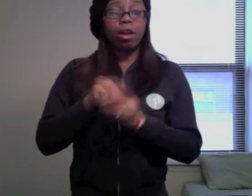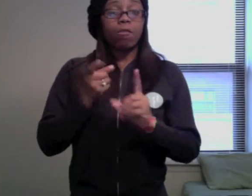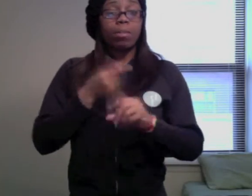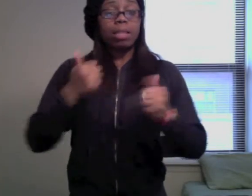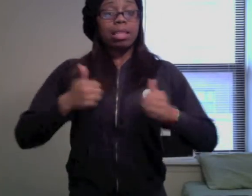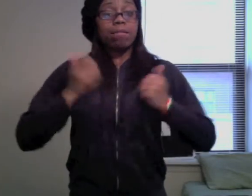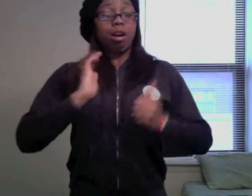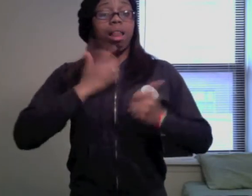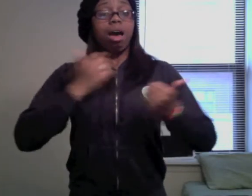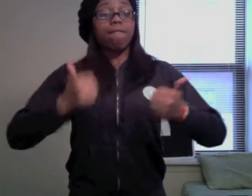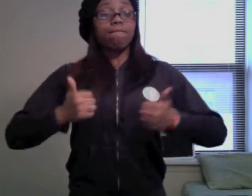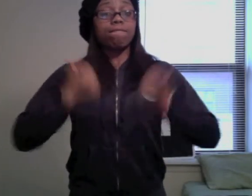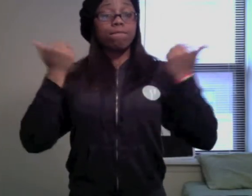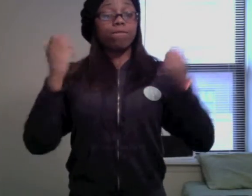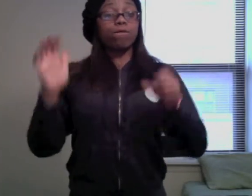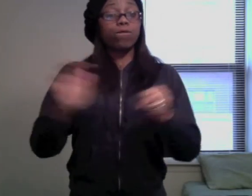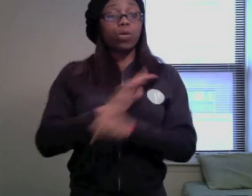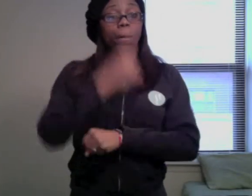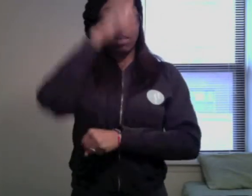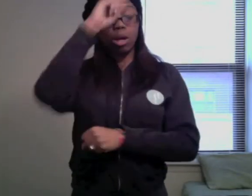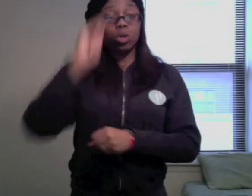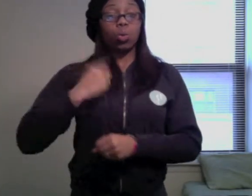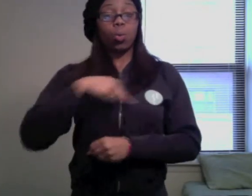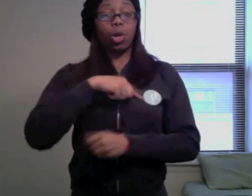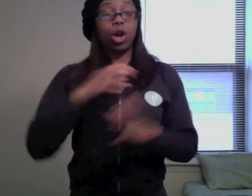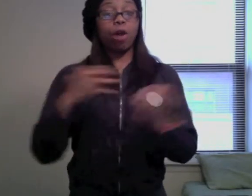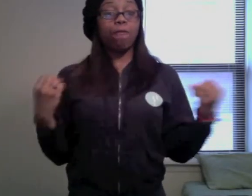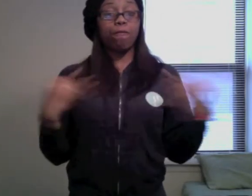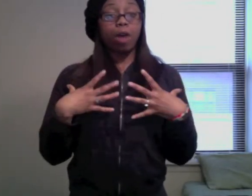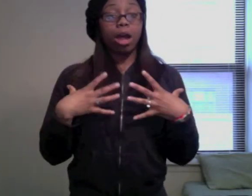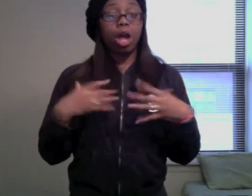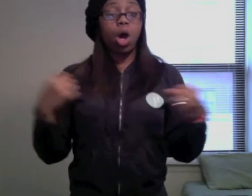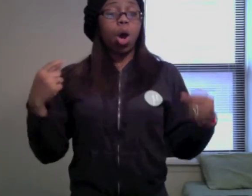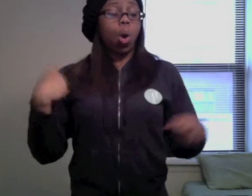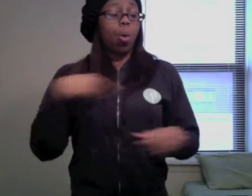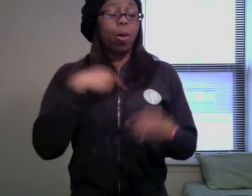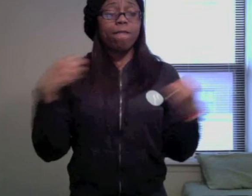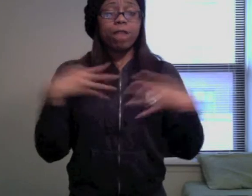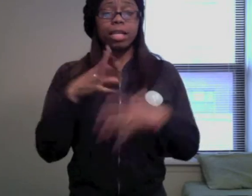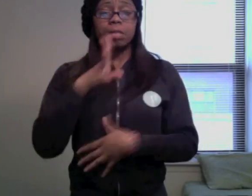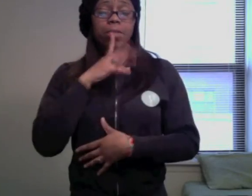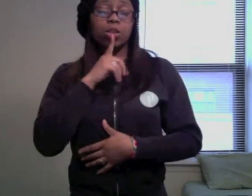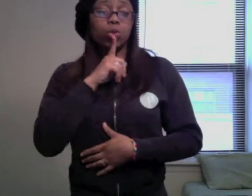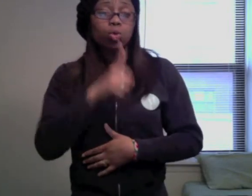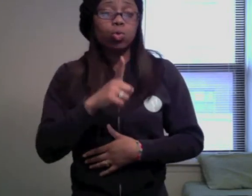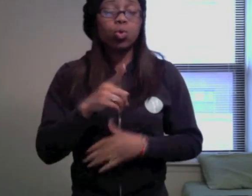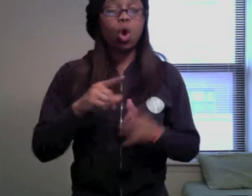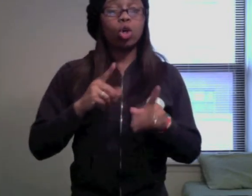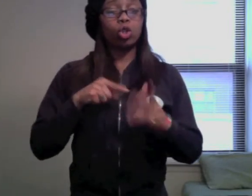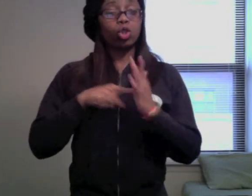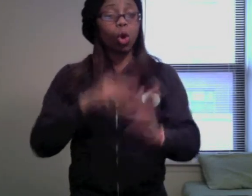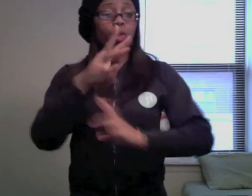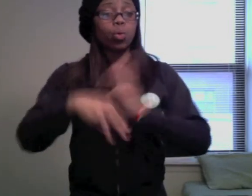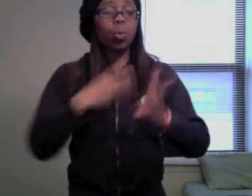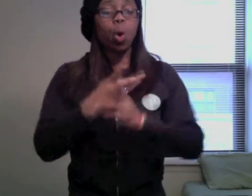afraid. We're afraid to speak our truth, we're afraid to show up in the world as we are, and we're holding back in some